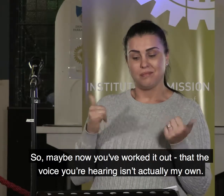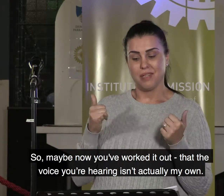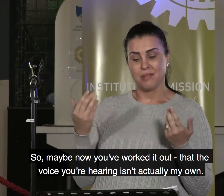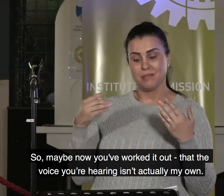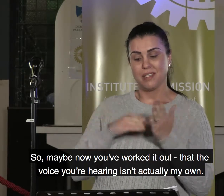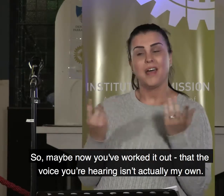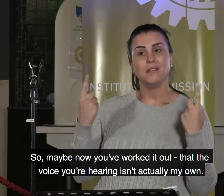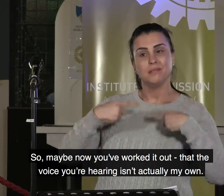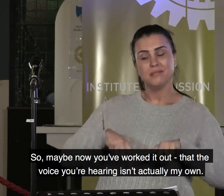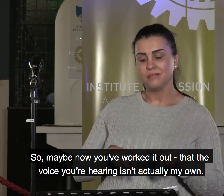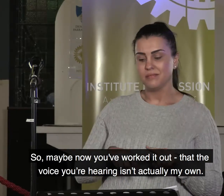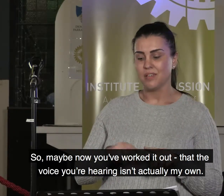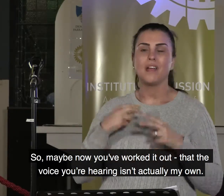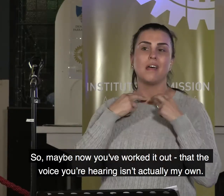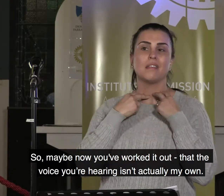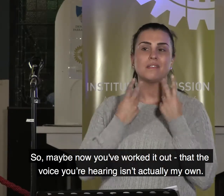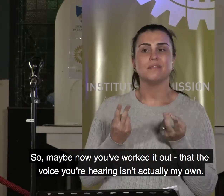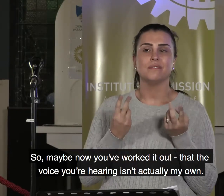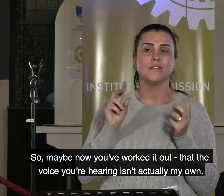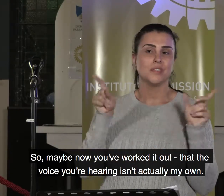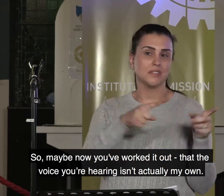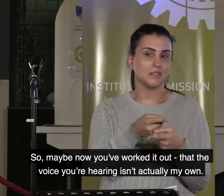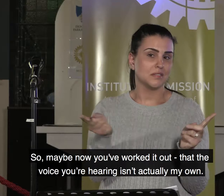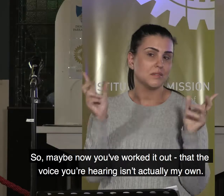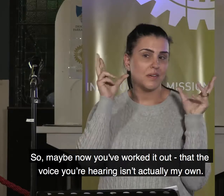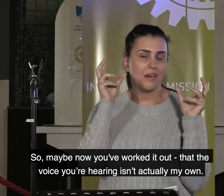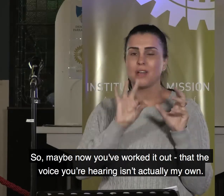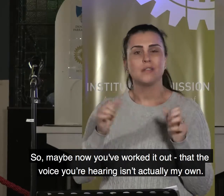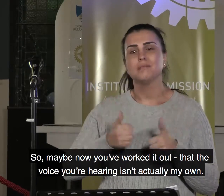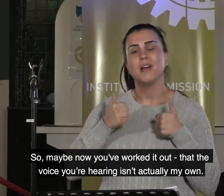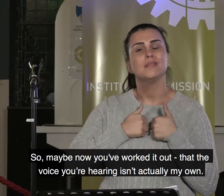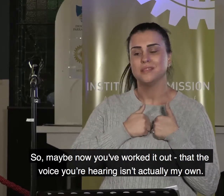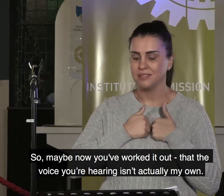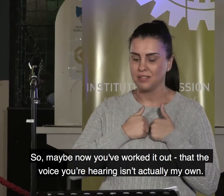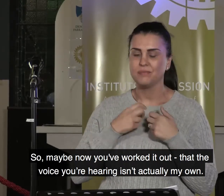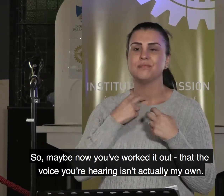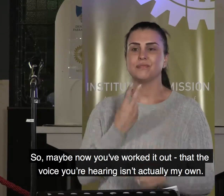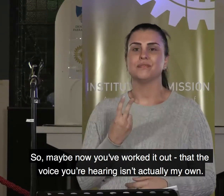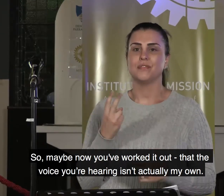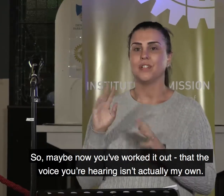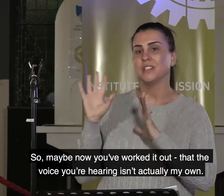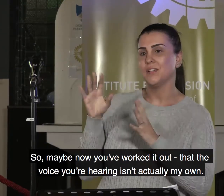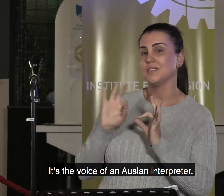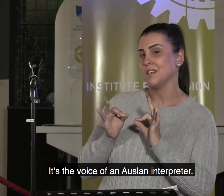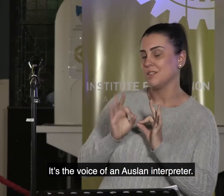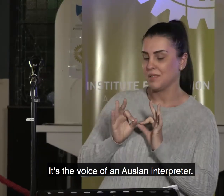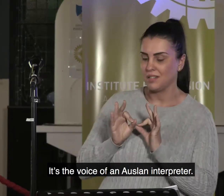So, maybe now you've worked it out that the voice that you're hearing isn't actually my own. It's a voice